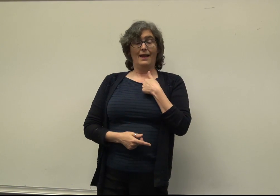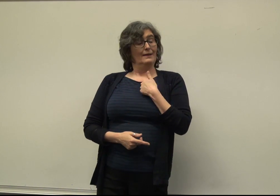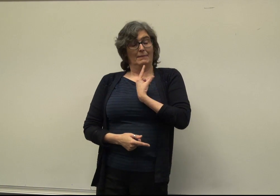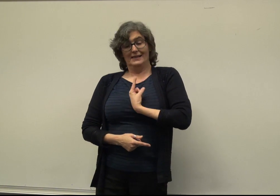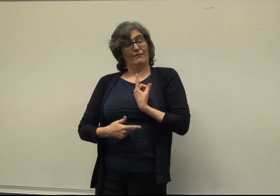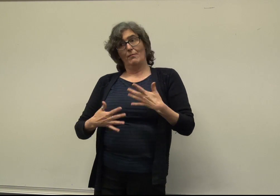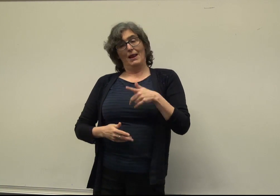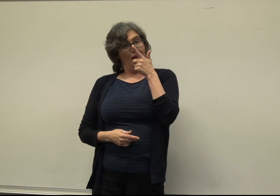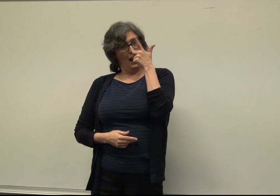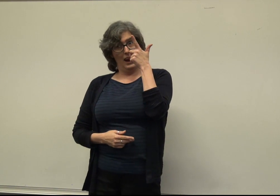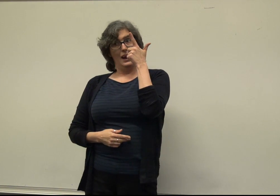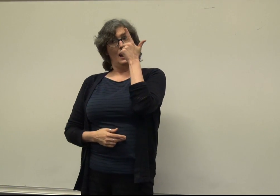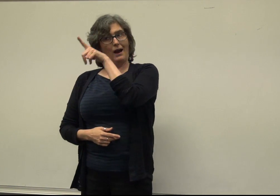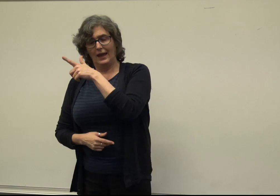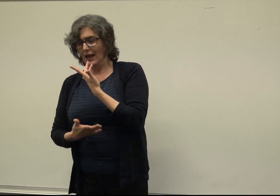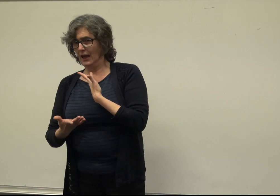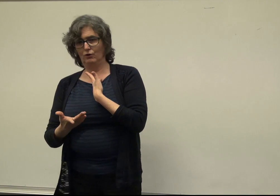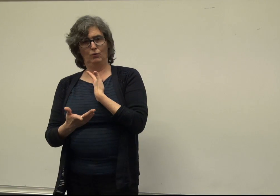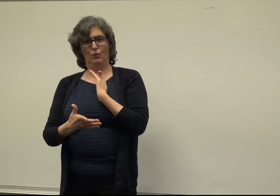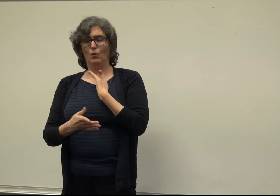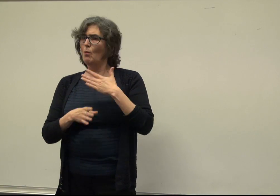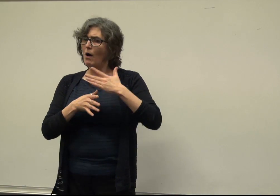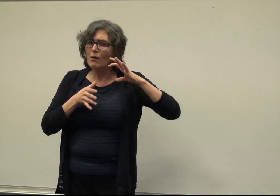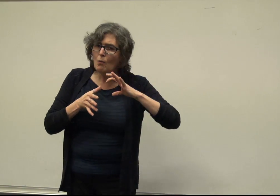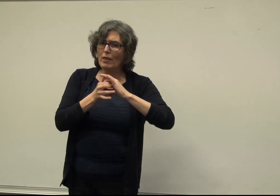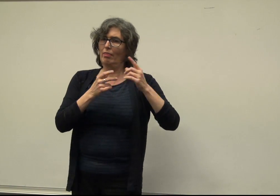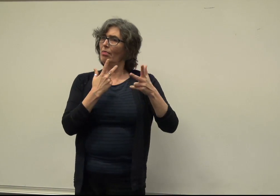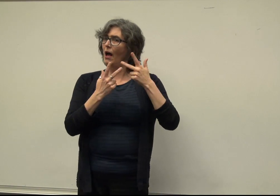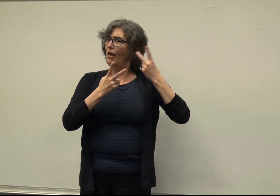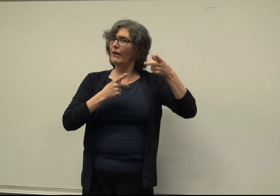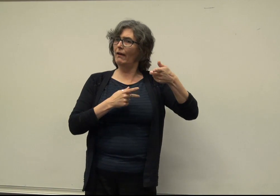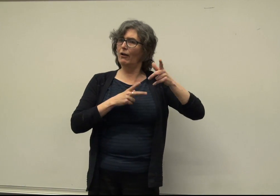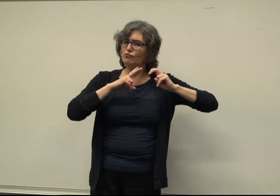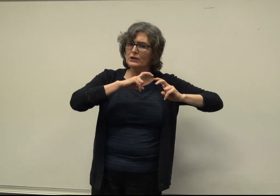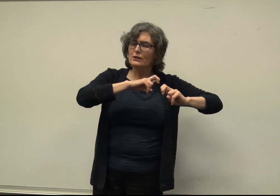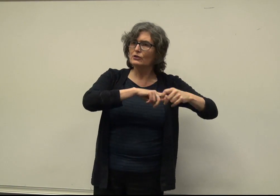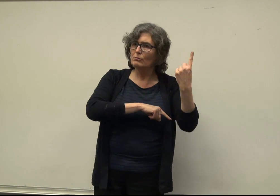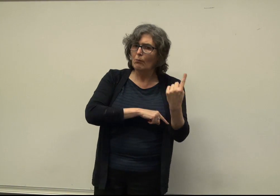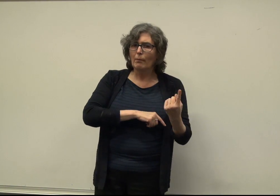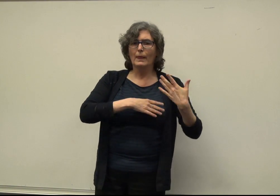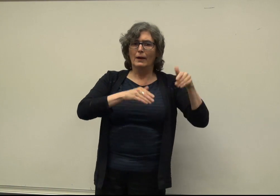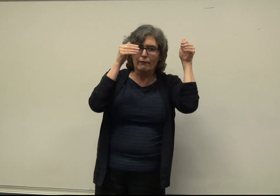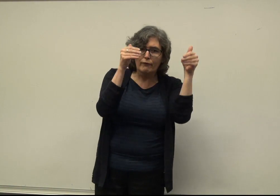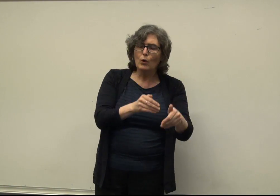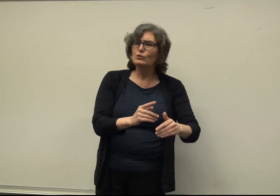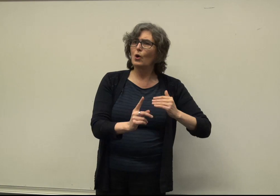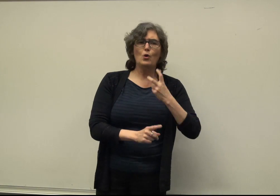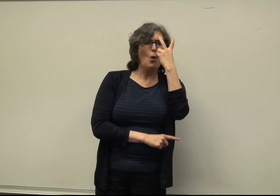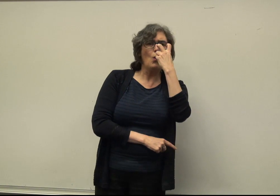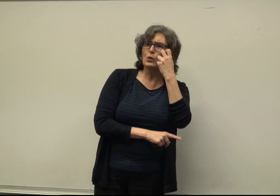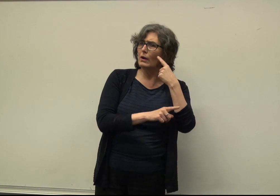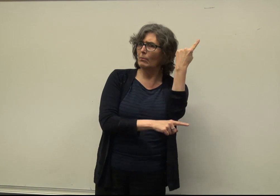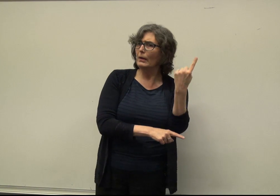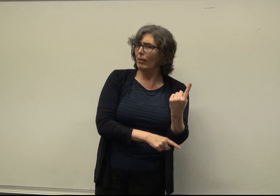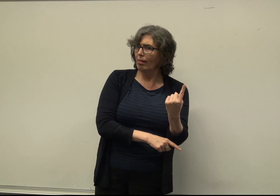who specialize on aging, for example, and so we can work not only on young adults, but also on much